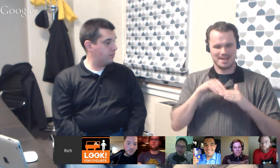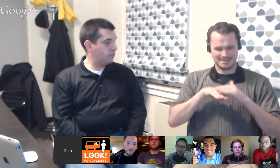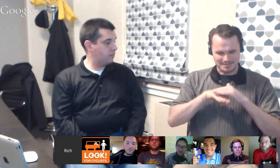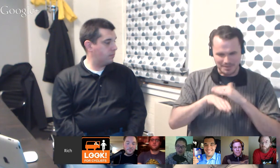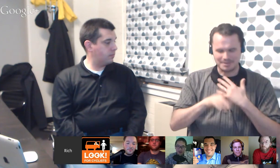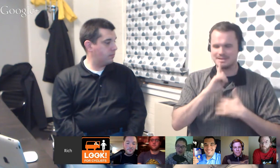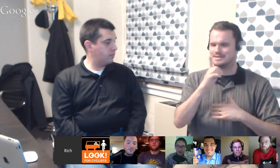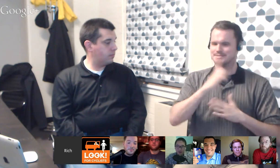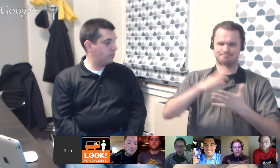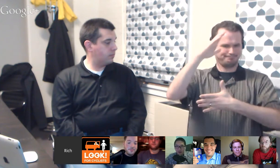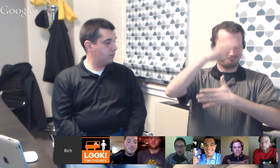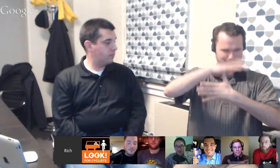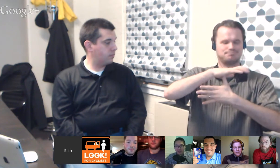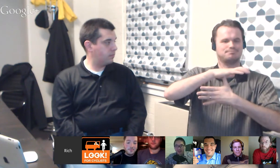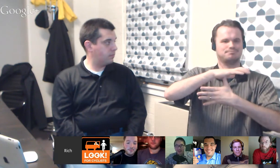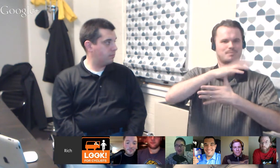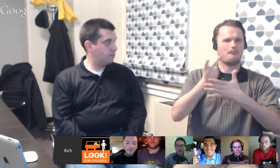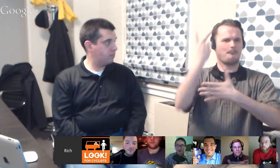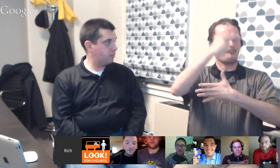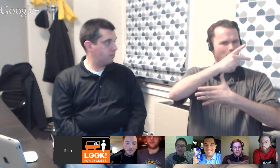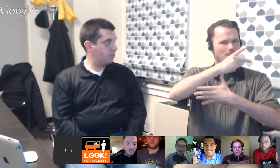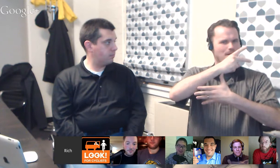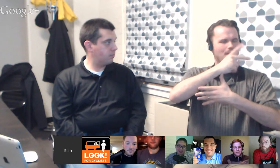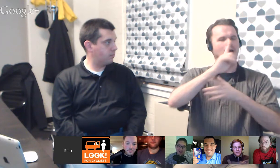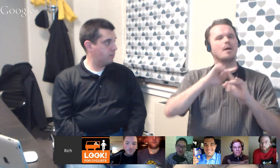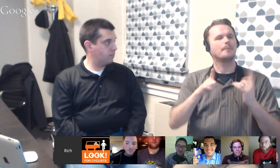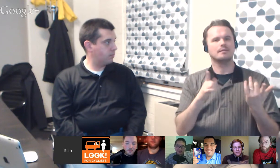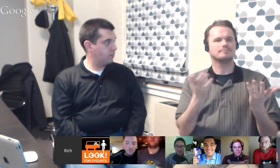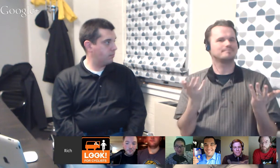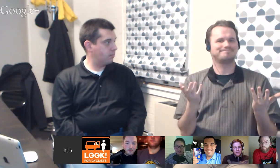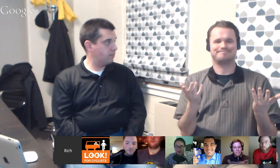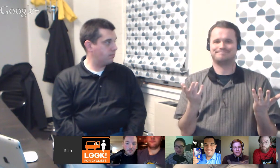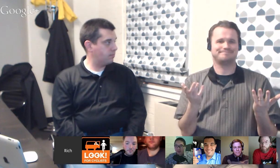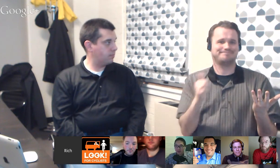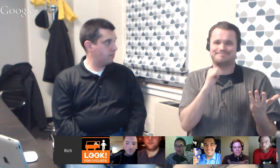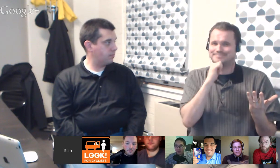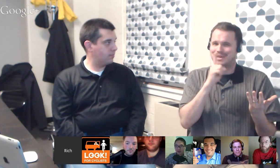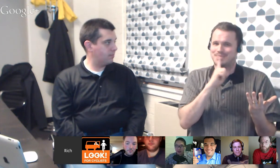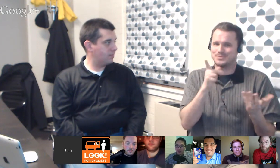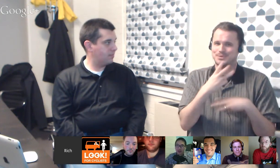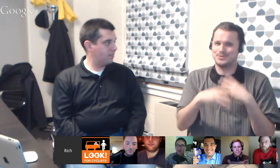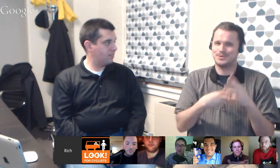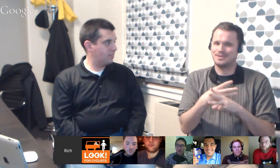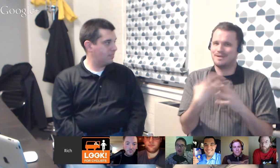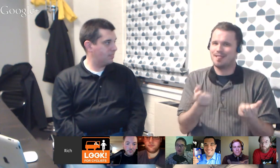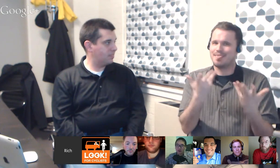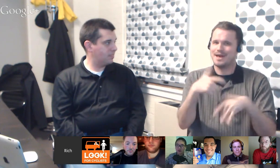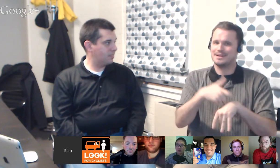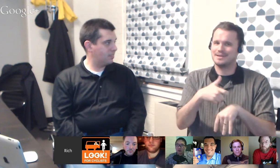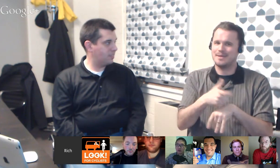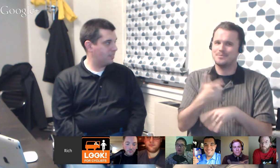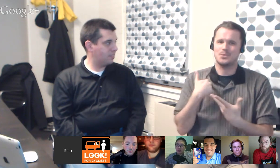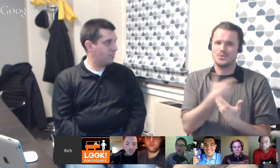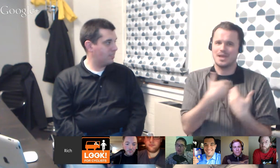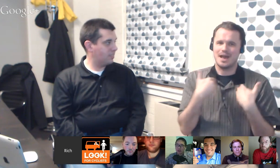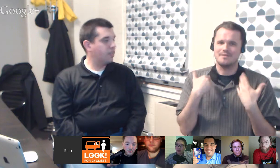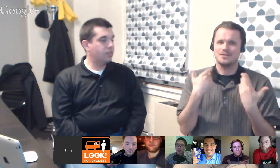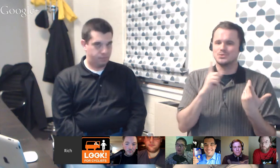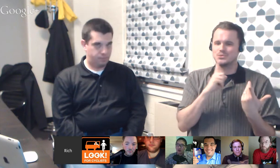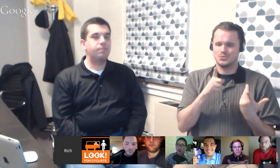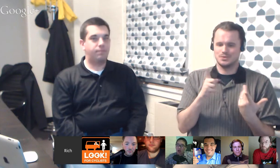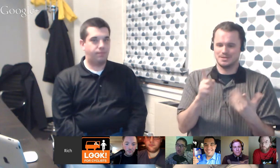accessibility is like on the top of the priority list, but that's not the reality, right? A lot of times we have to